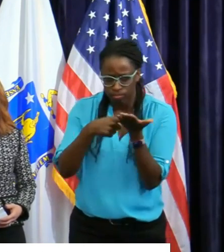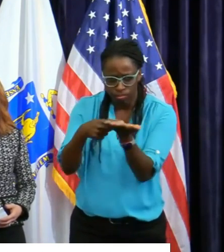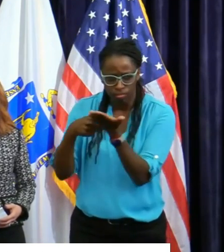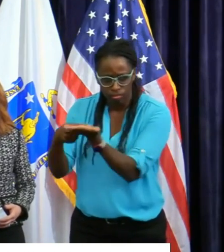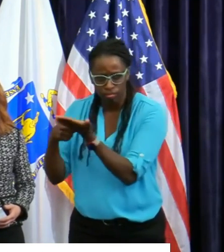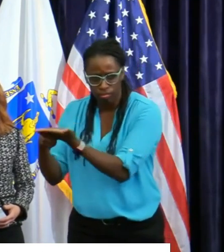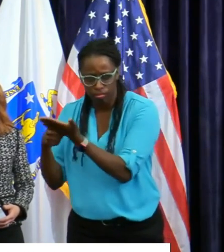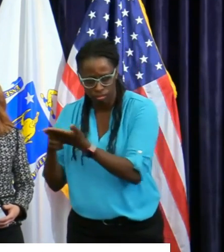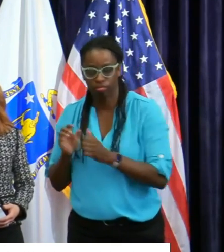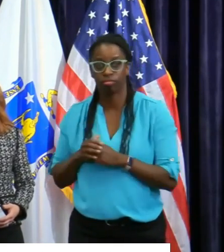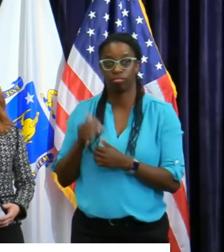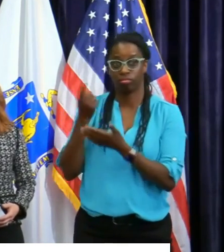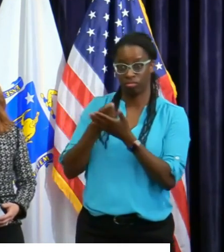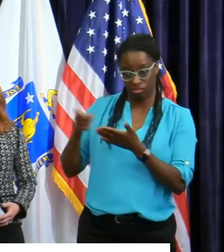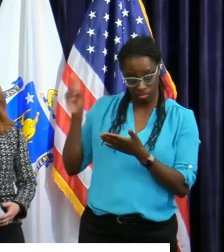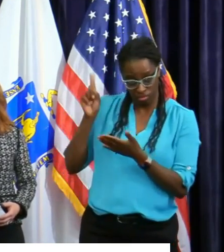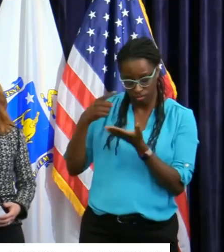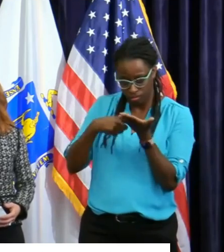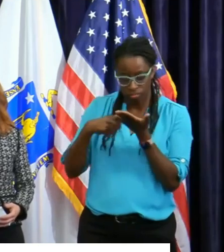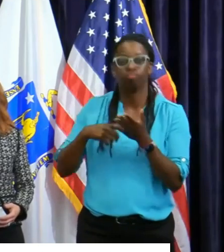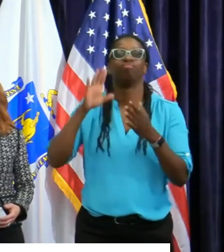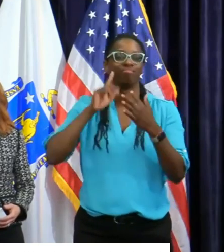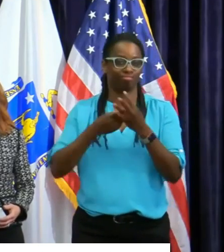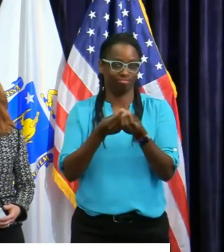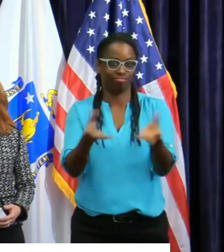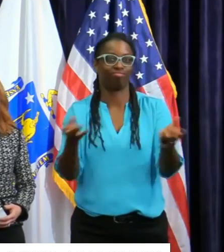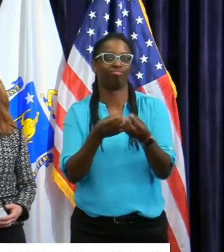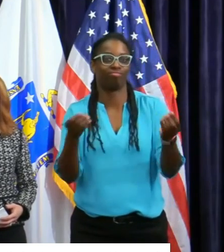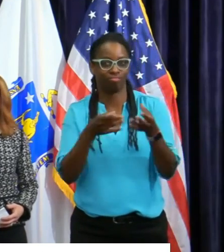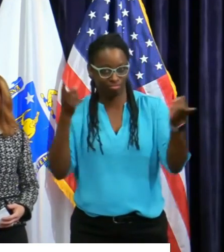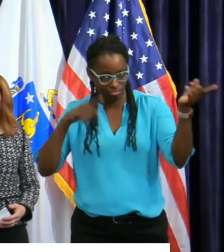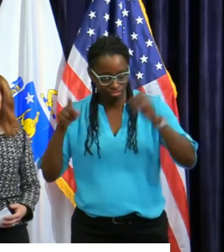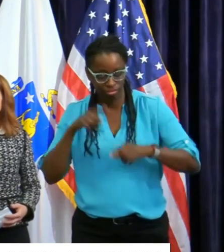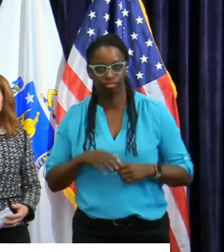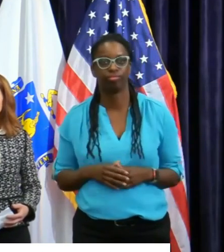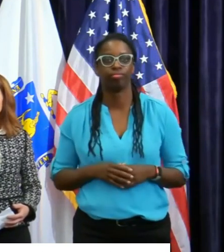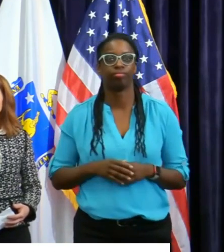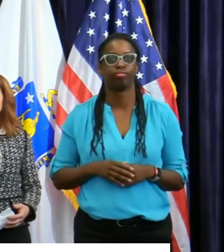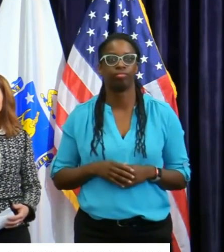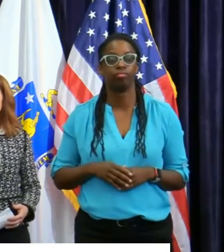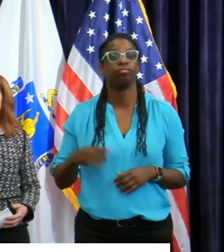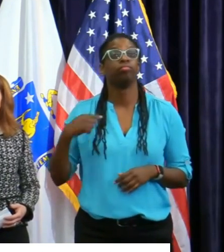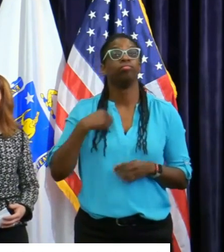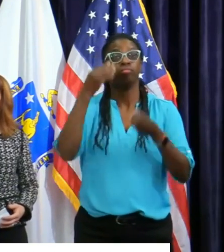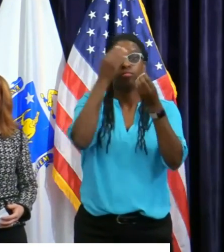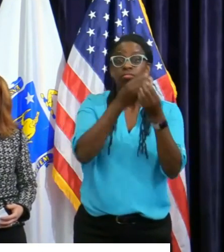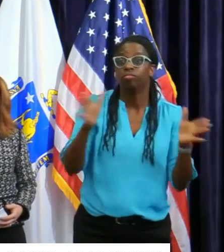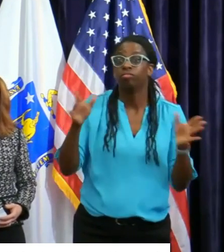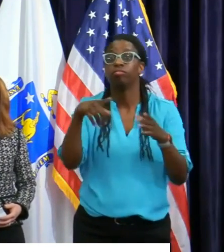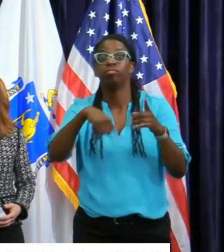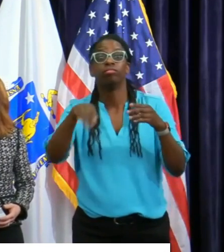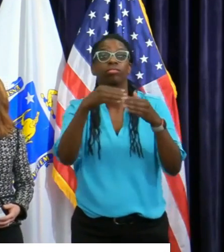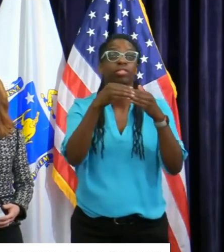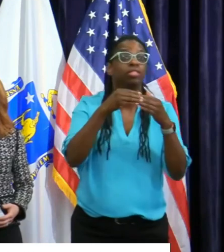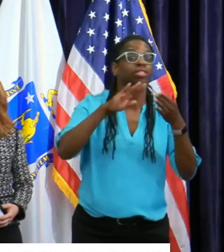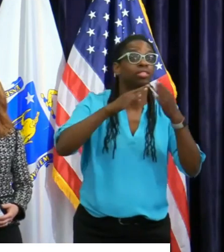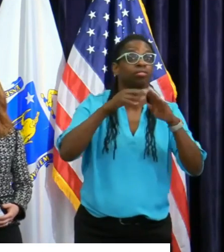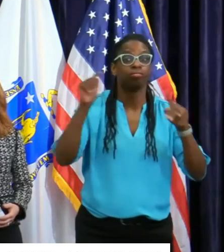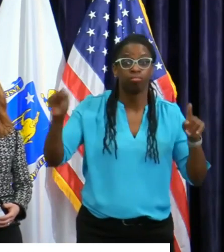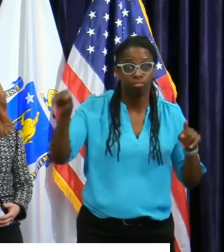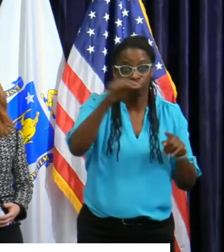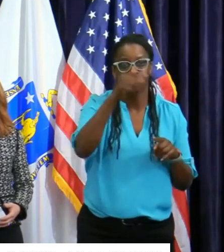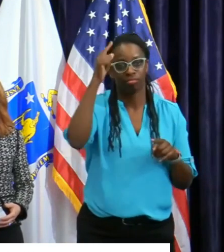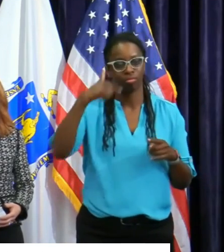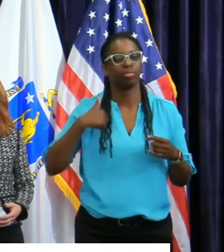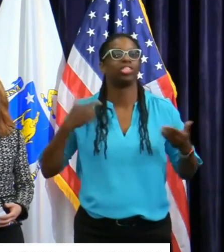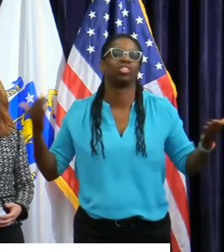rolling basis throughout next week. Our message to these local leaders is that we're here to help them as they and we